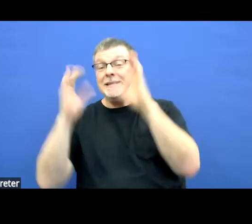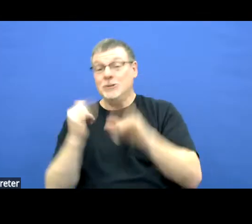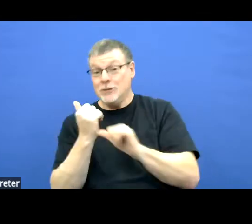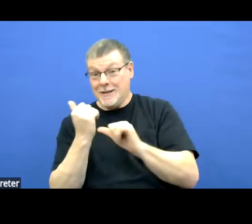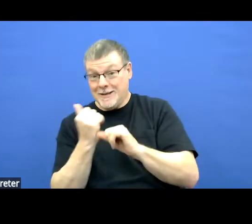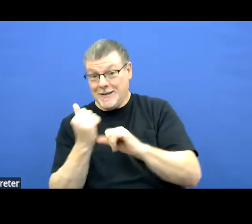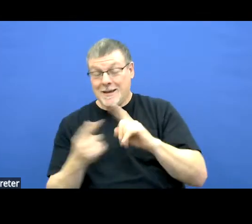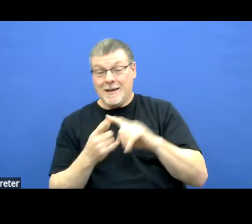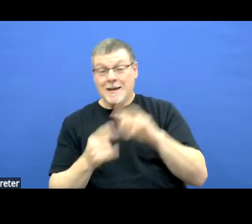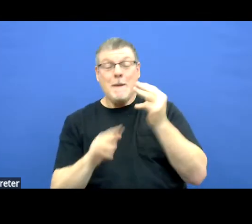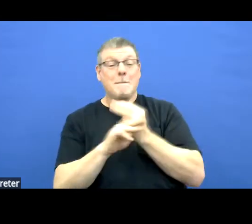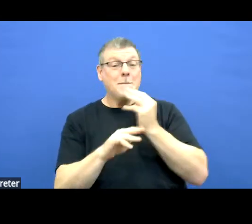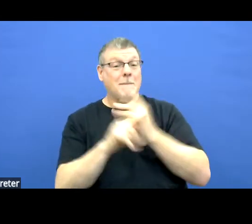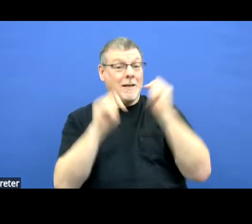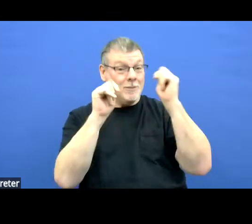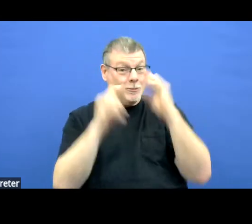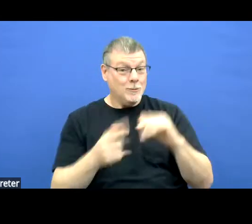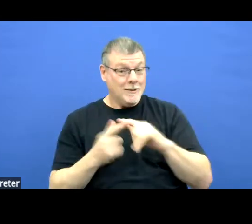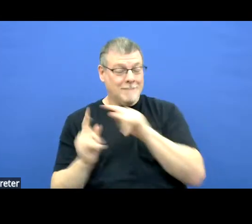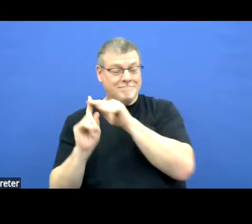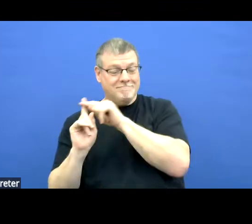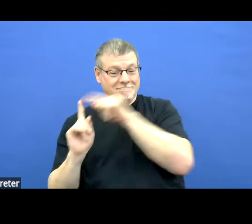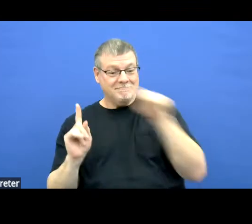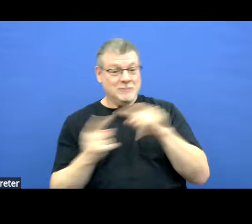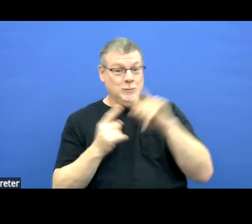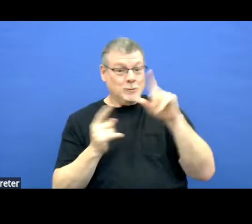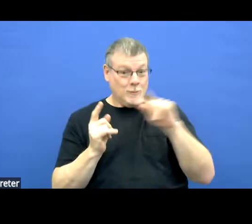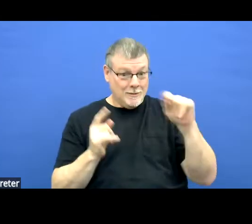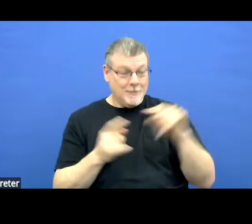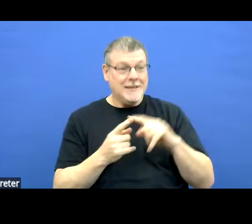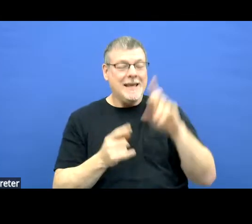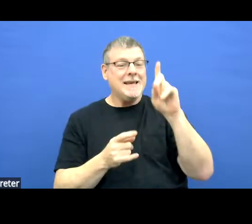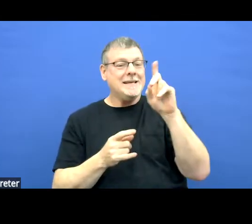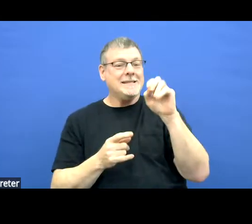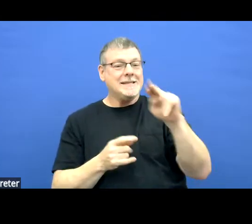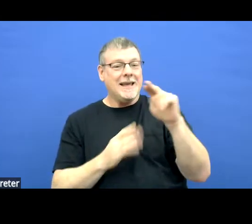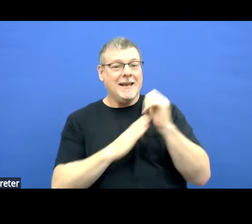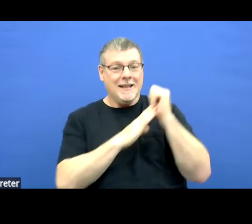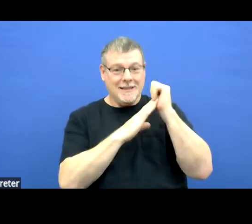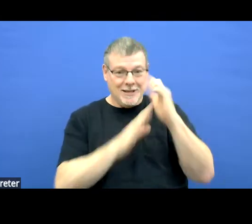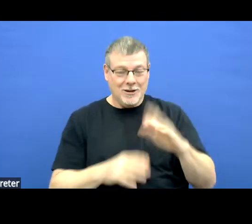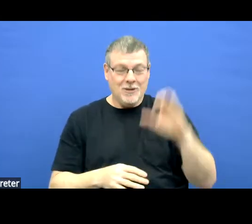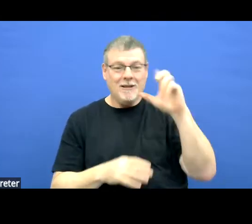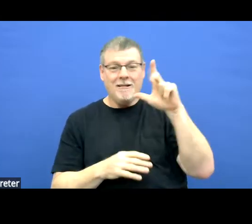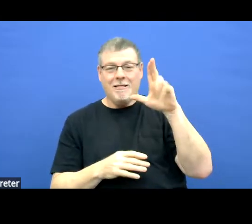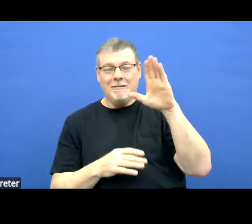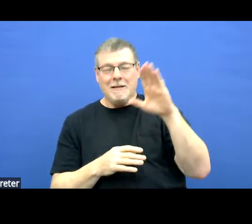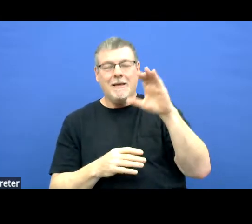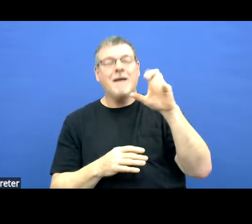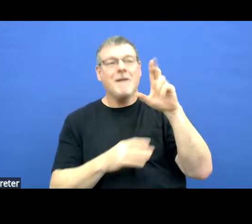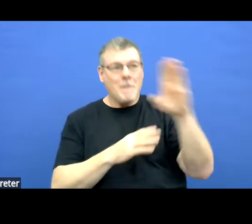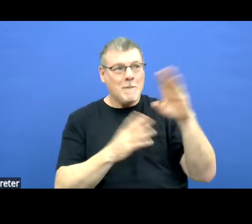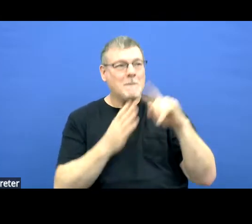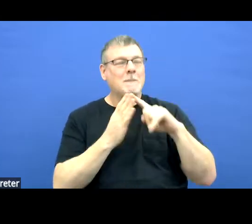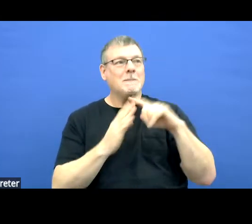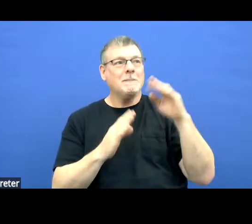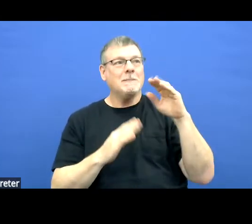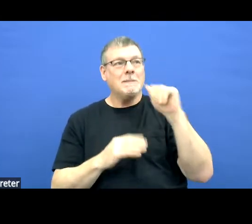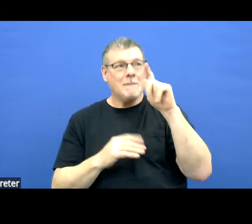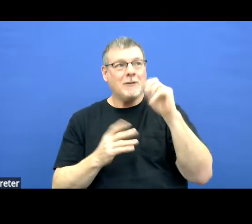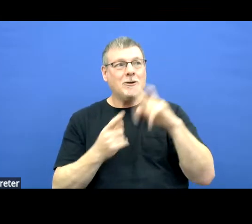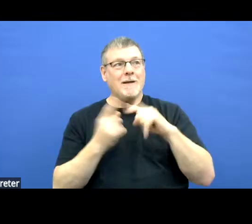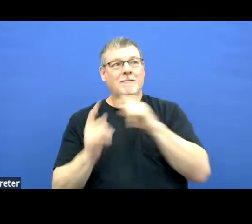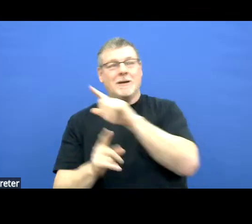from 2013 to 2020, as a den leader and cub master and an Odyssey of the Mind coach